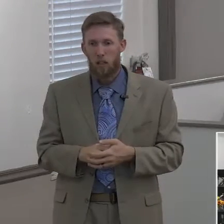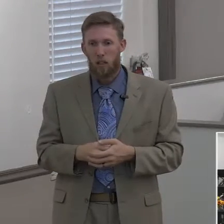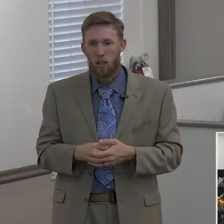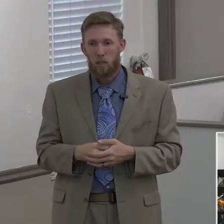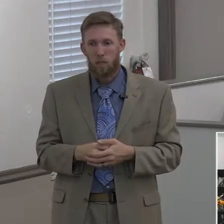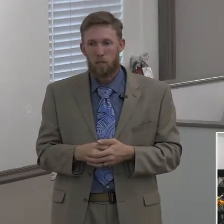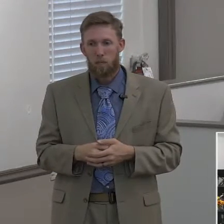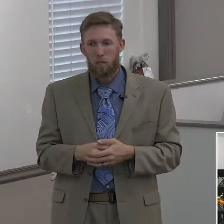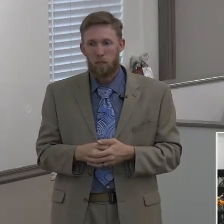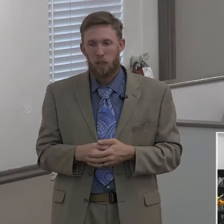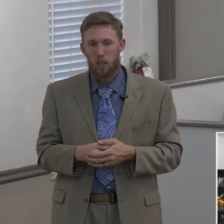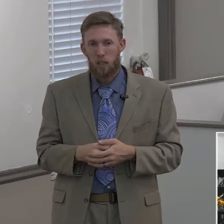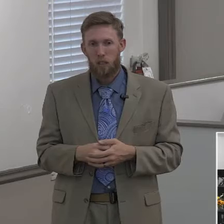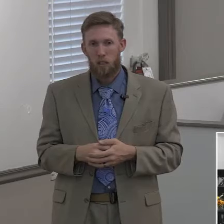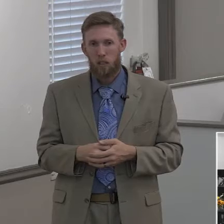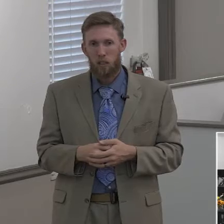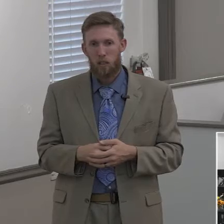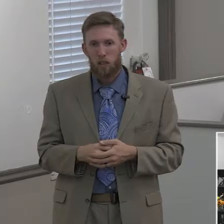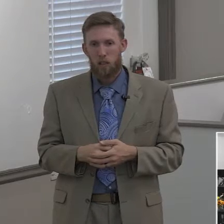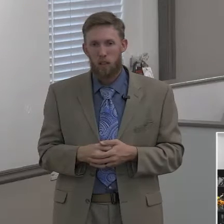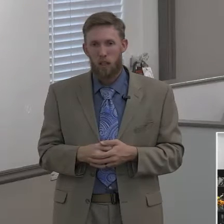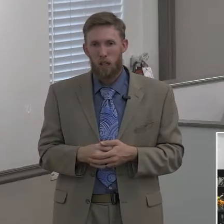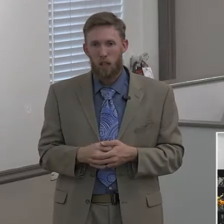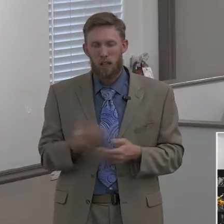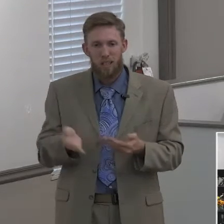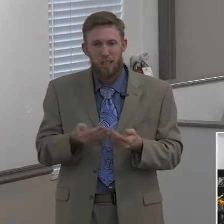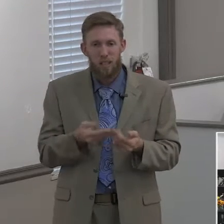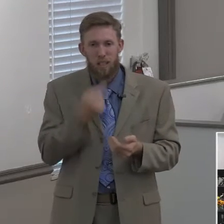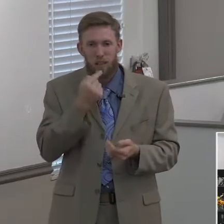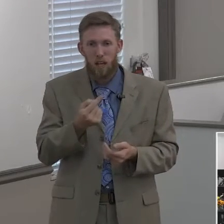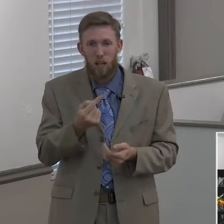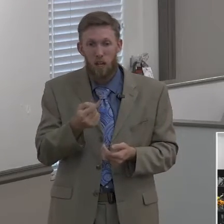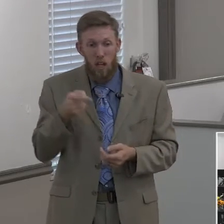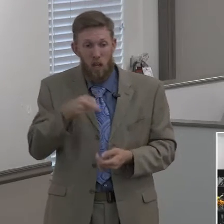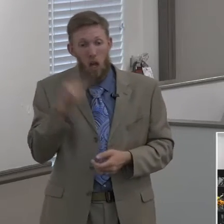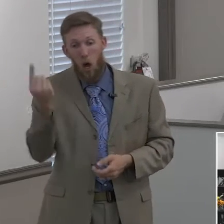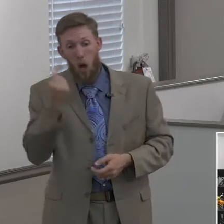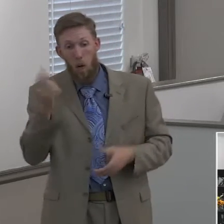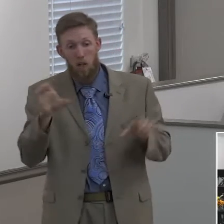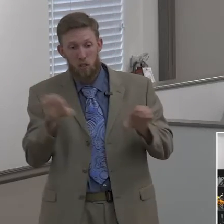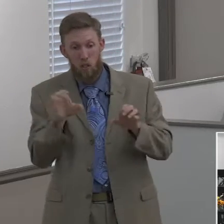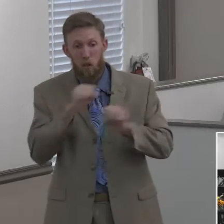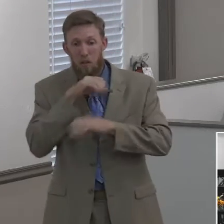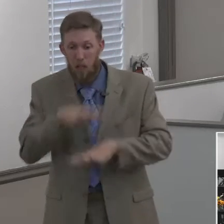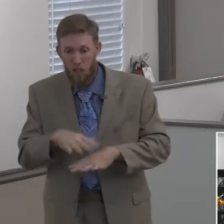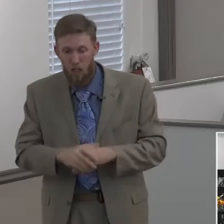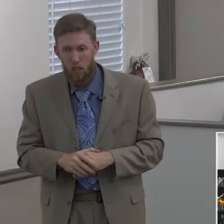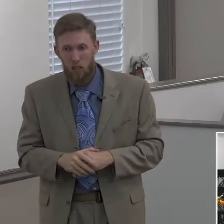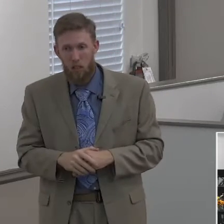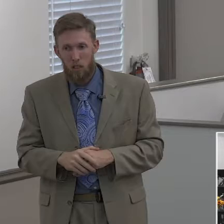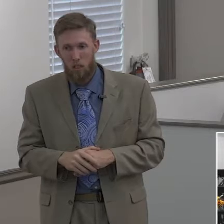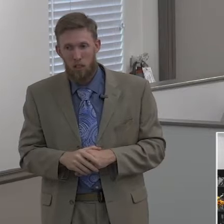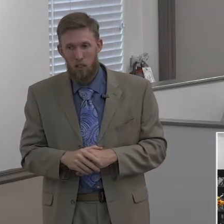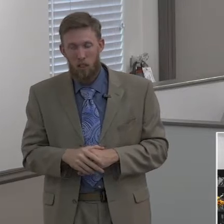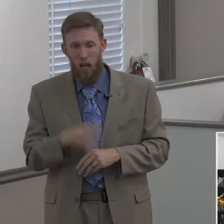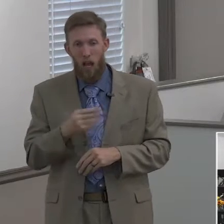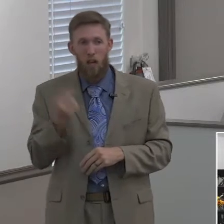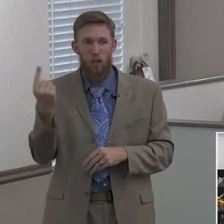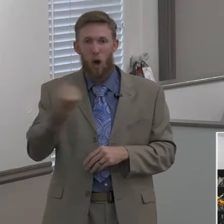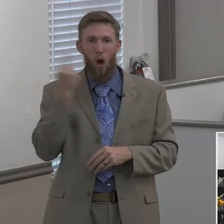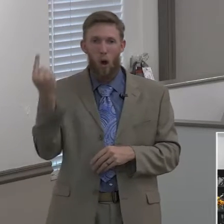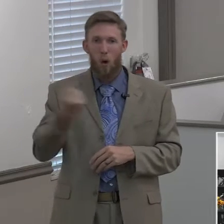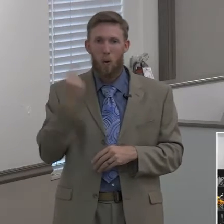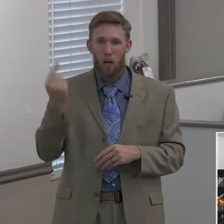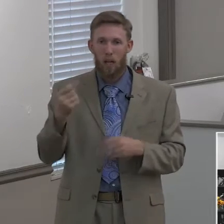they always, now listen to me. They always do this, and they never do that, and that's always an exaggeration.